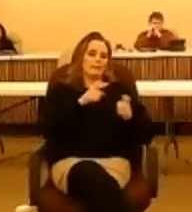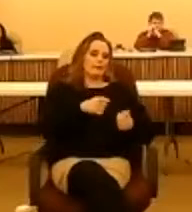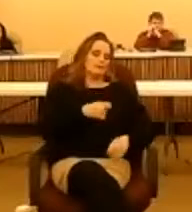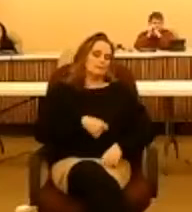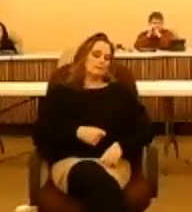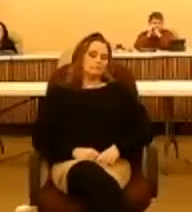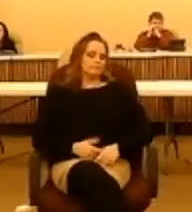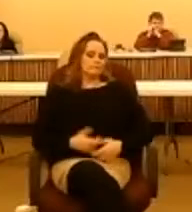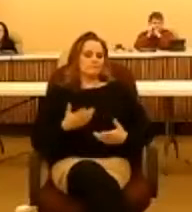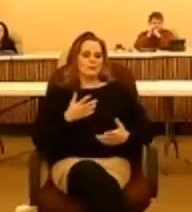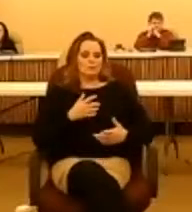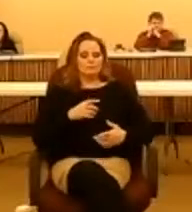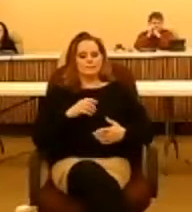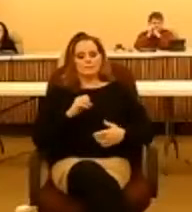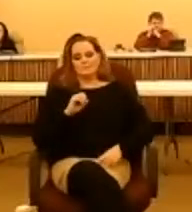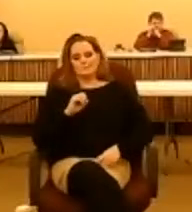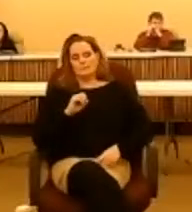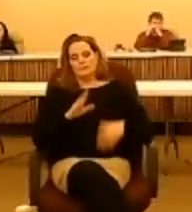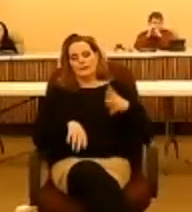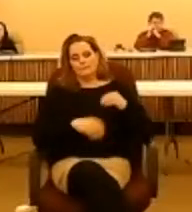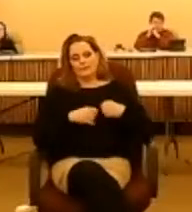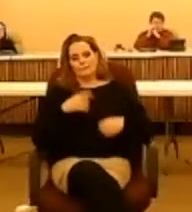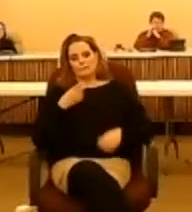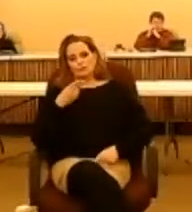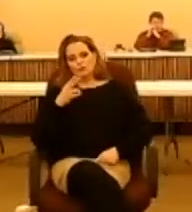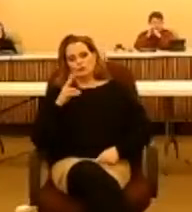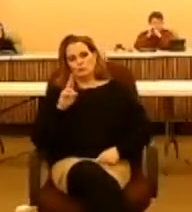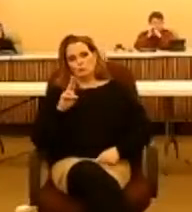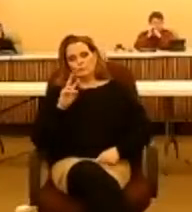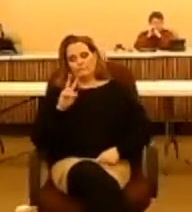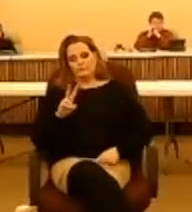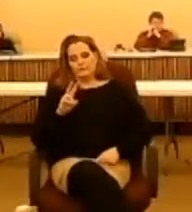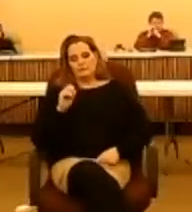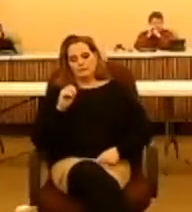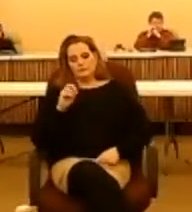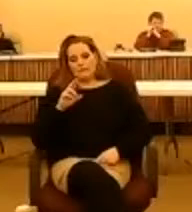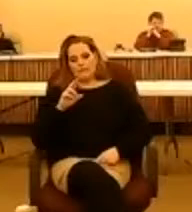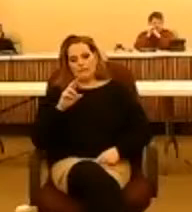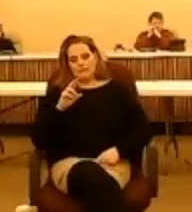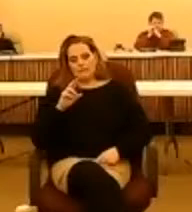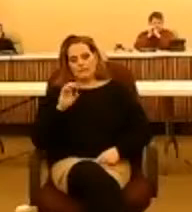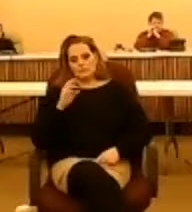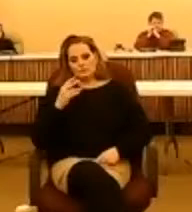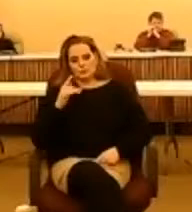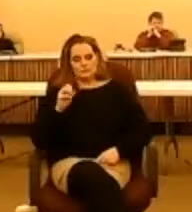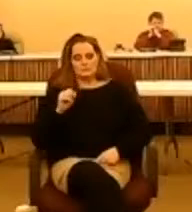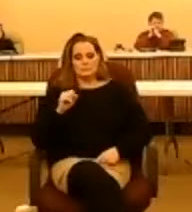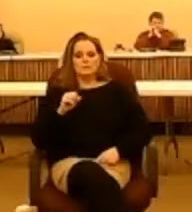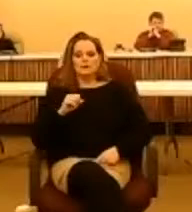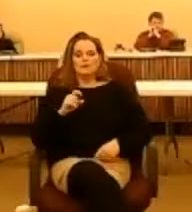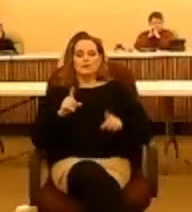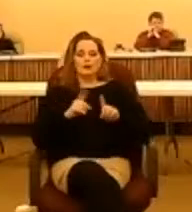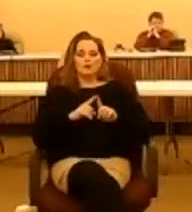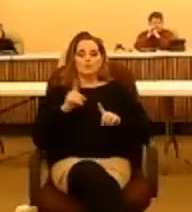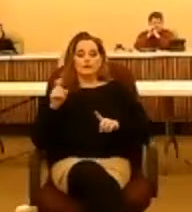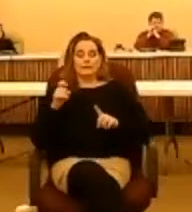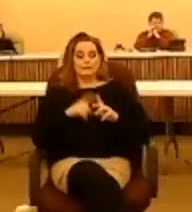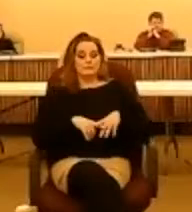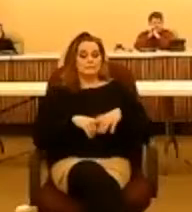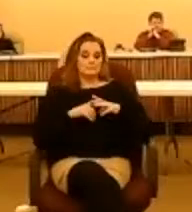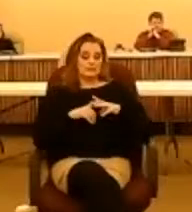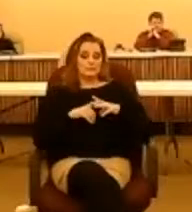and stuff like that, that we're trying to procure. In addition, Craig has started to rekindle